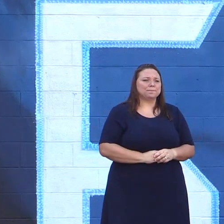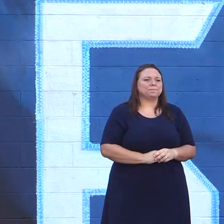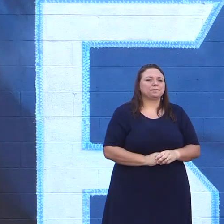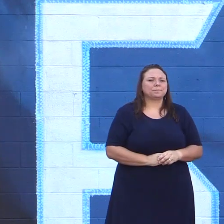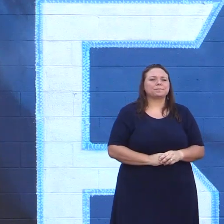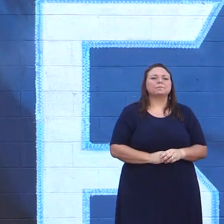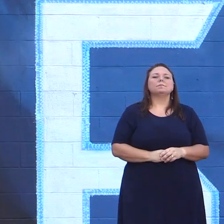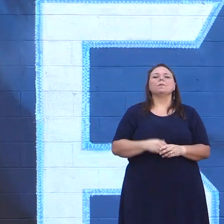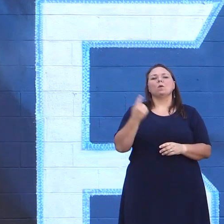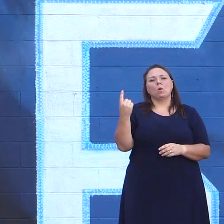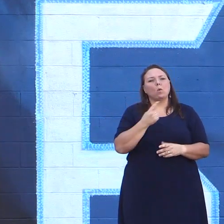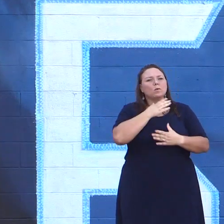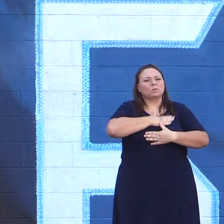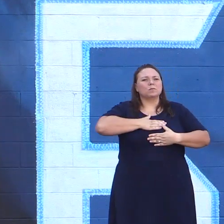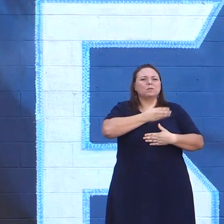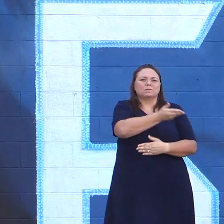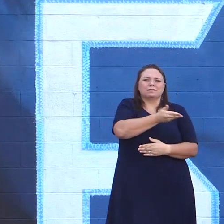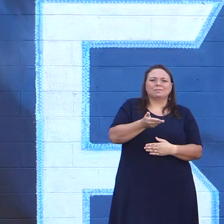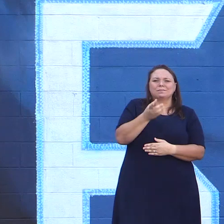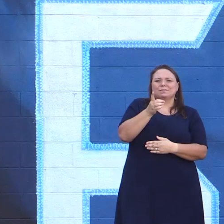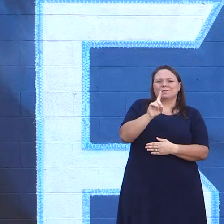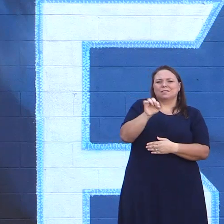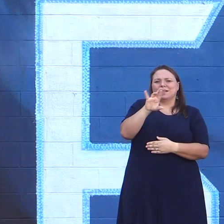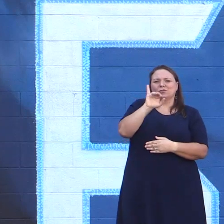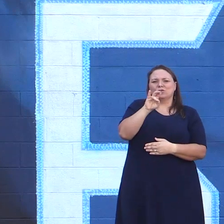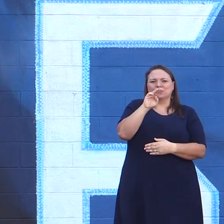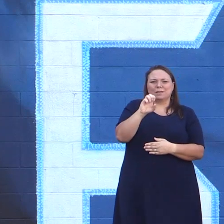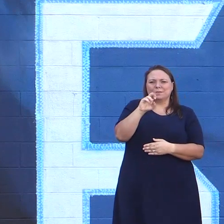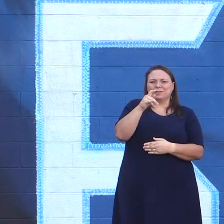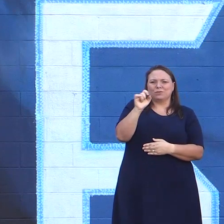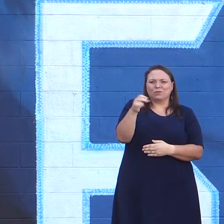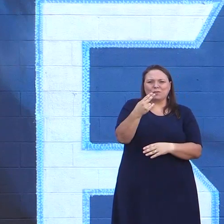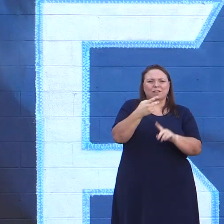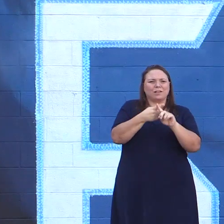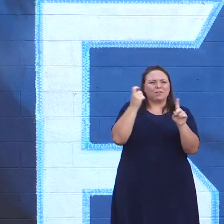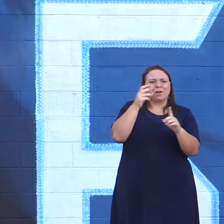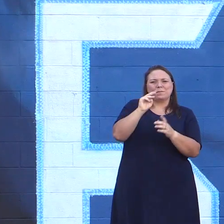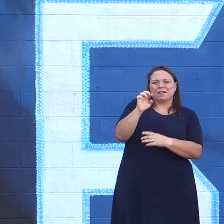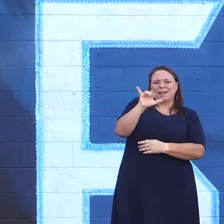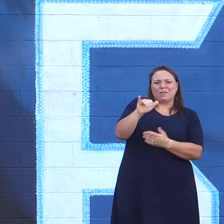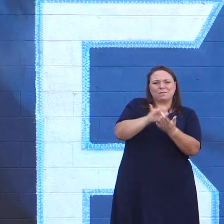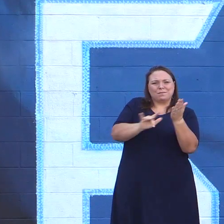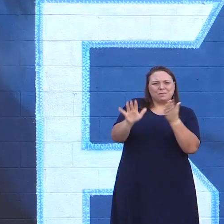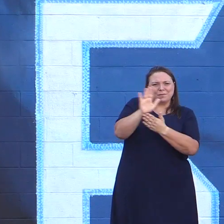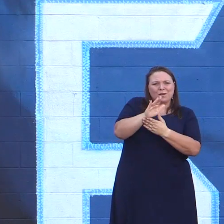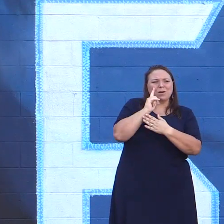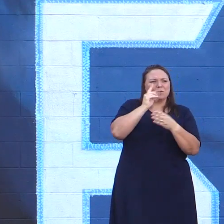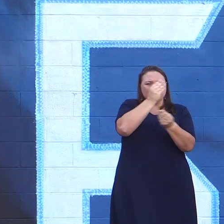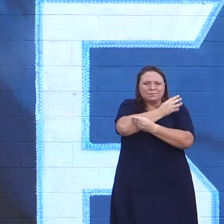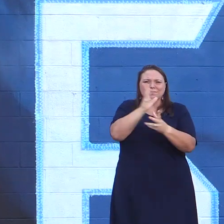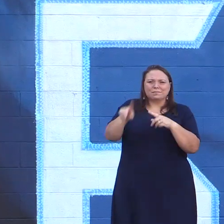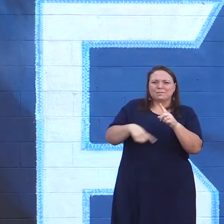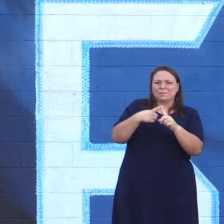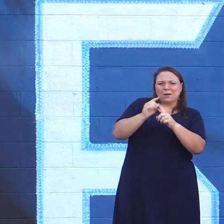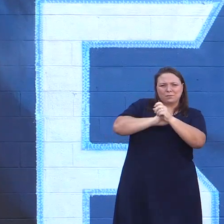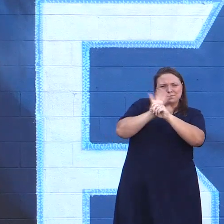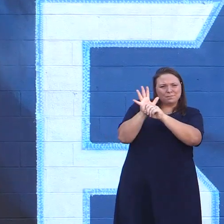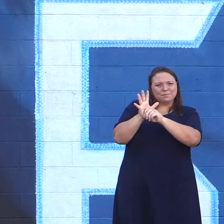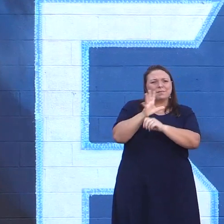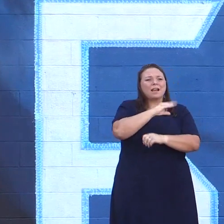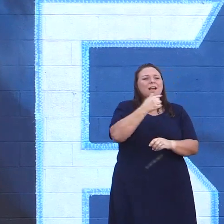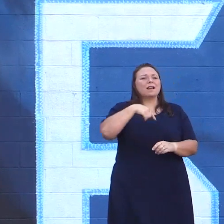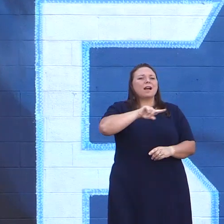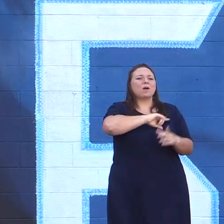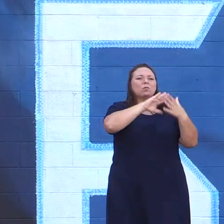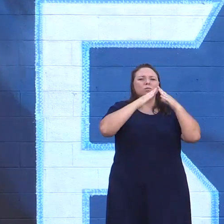As always, it's a pleasure to welcome Dr. James Hildreth, President and CEO of Meharry Medical College, who's here to share his insights about the coronavirus and